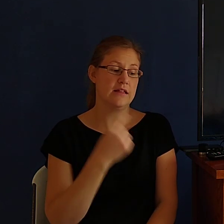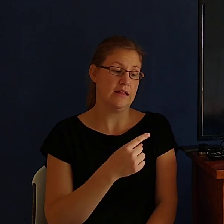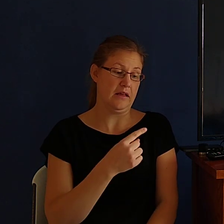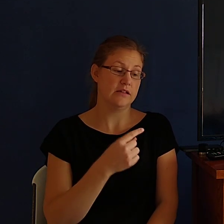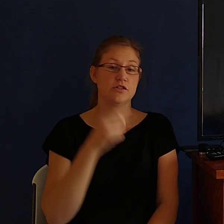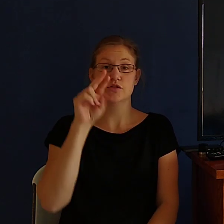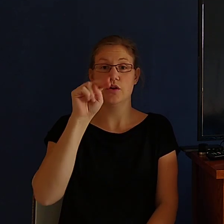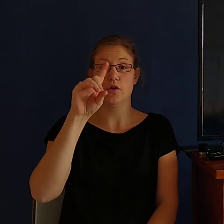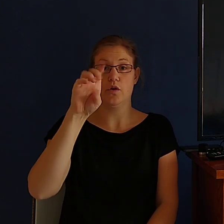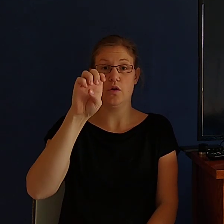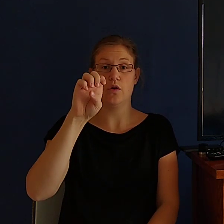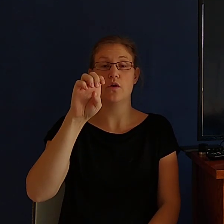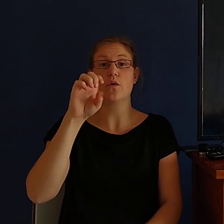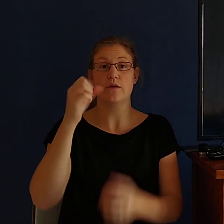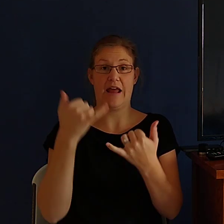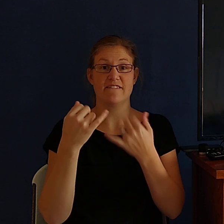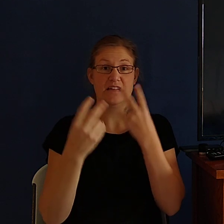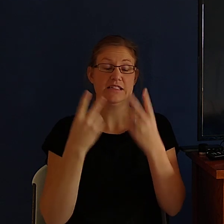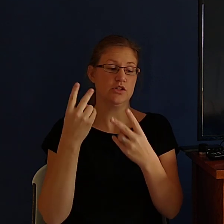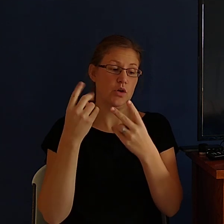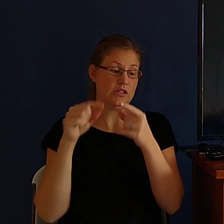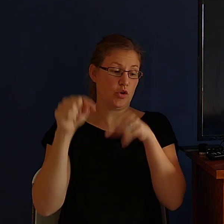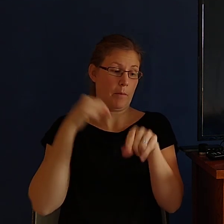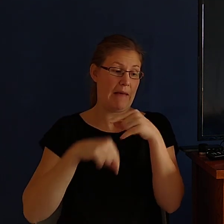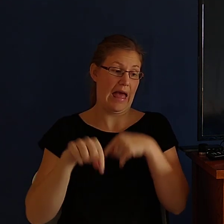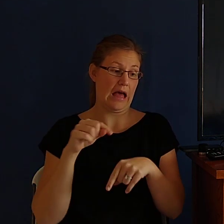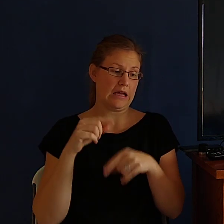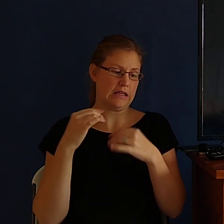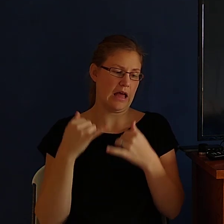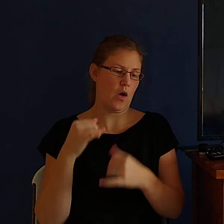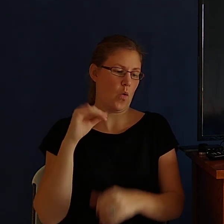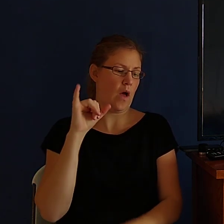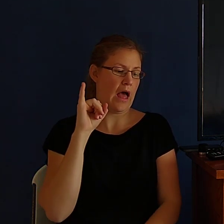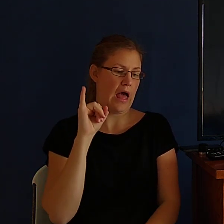visited. Now let's go back. I, because doesn't have any